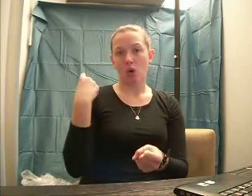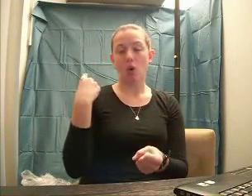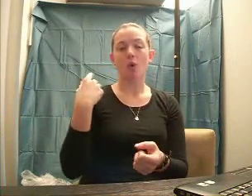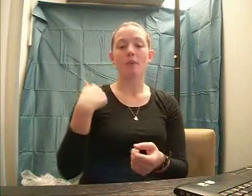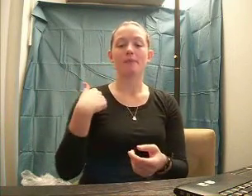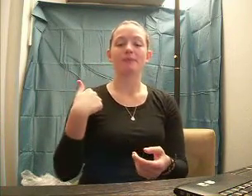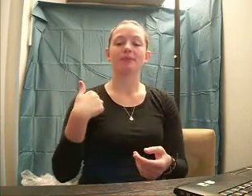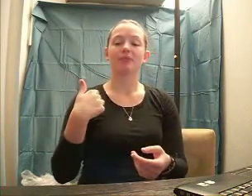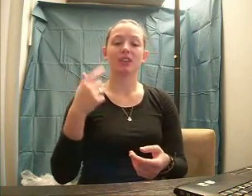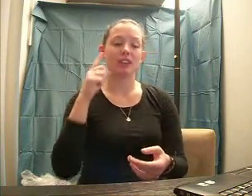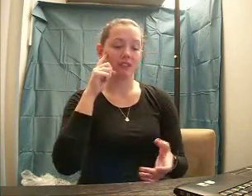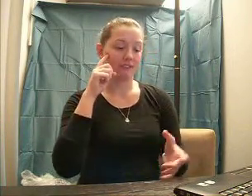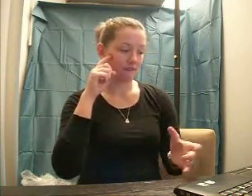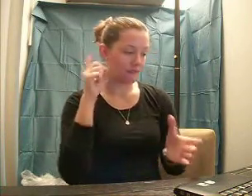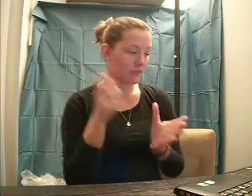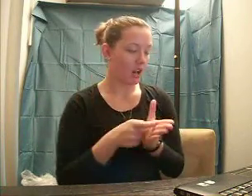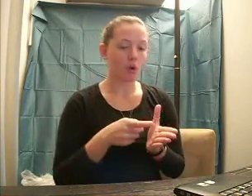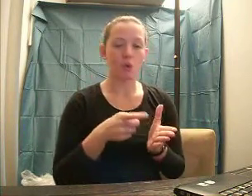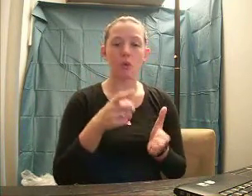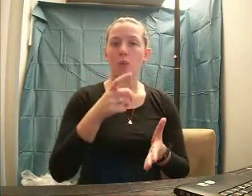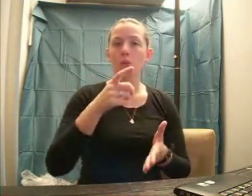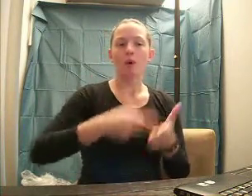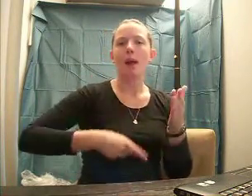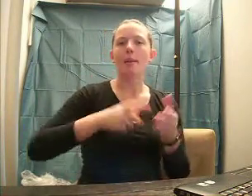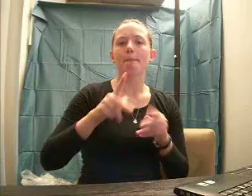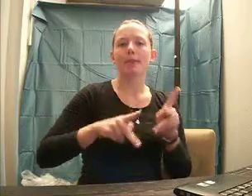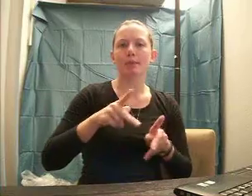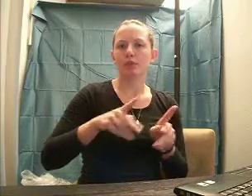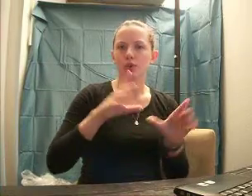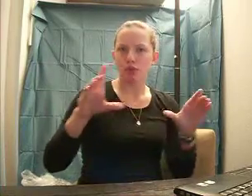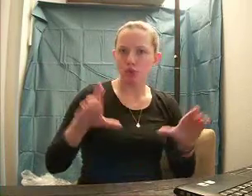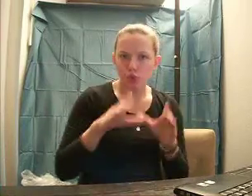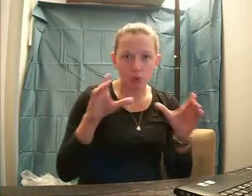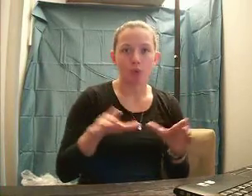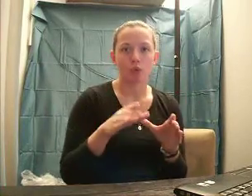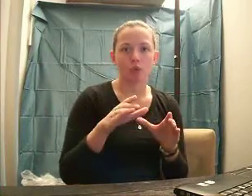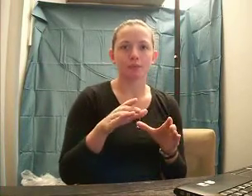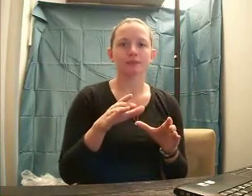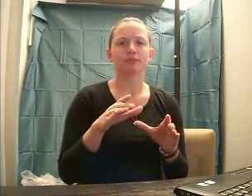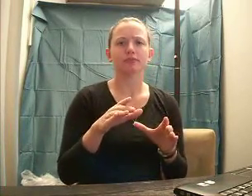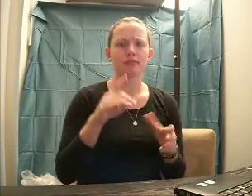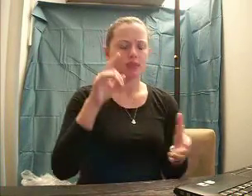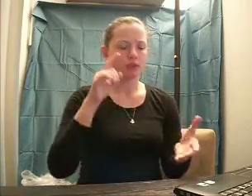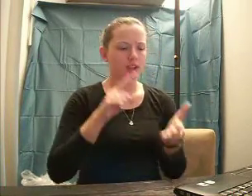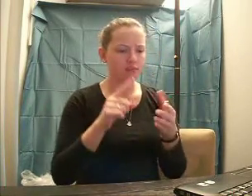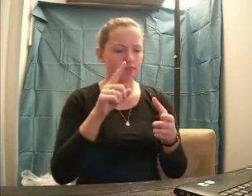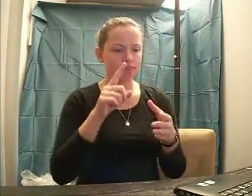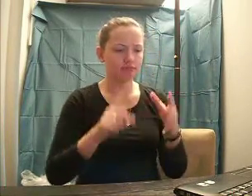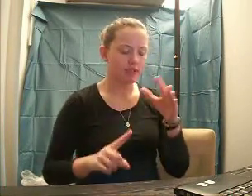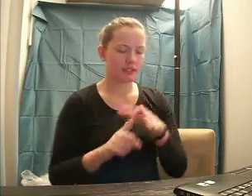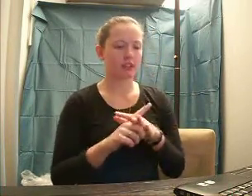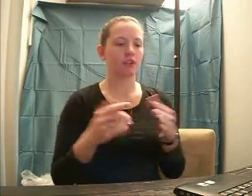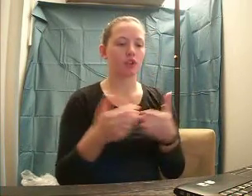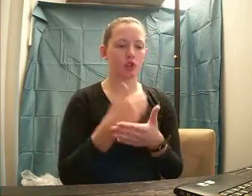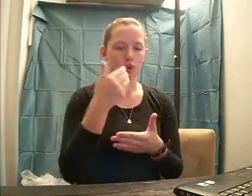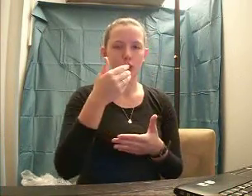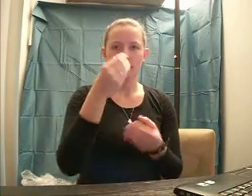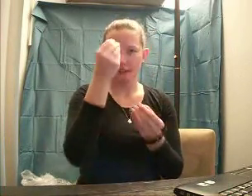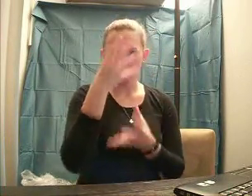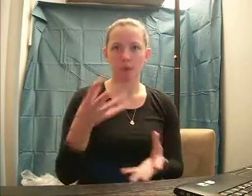new movement skills. And what it means is we really are Bayesian inference machines. As we go around, we learn about statistics of the world and